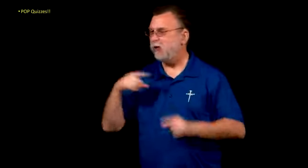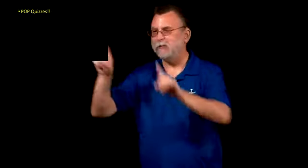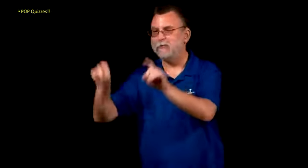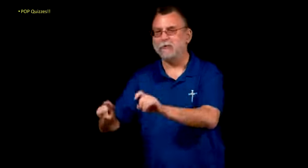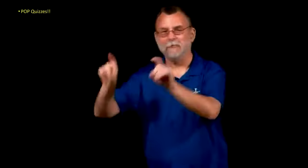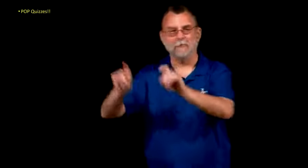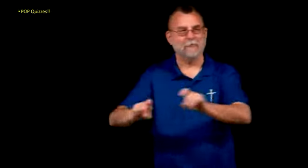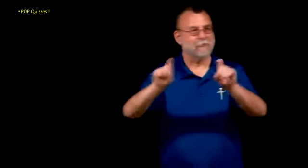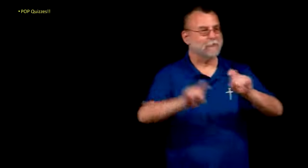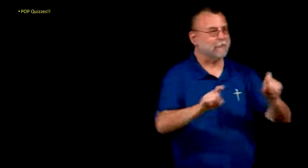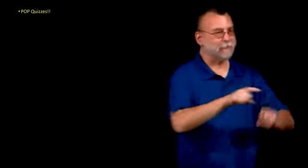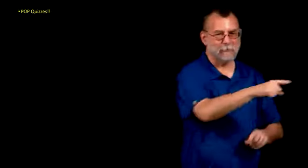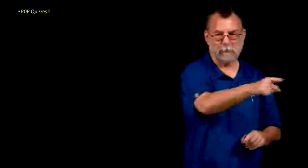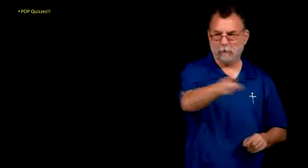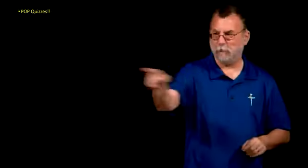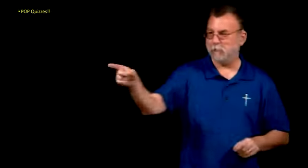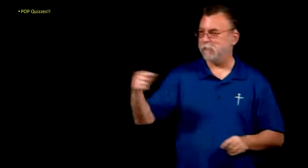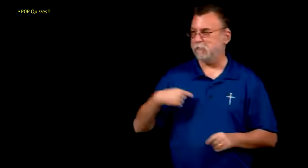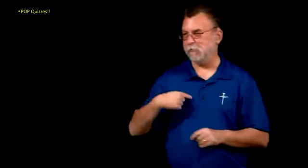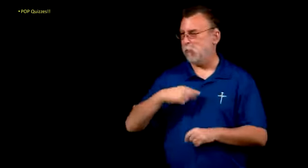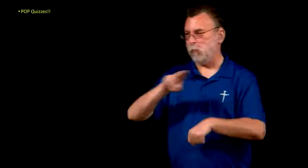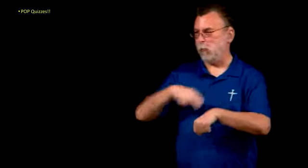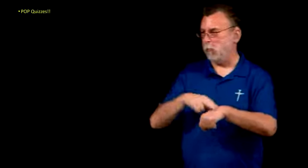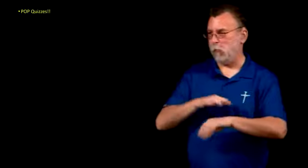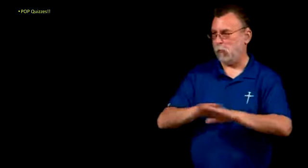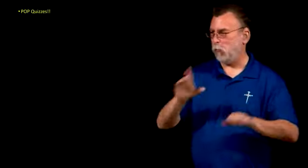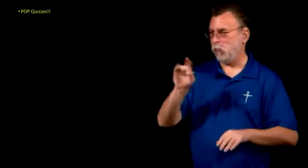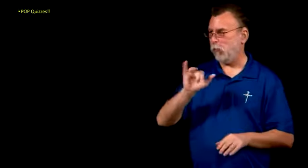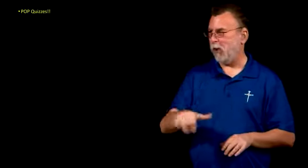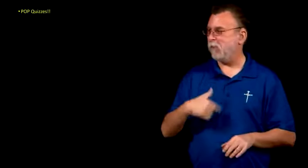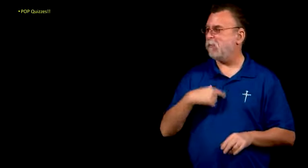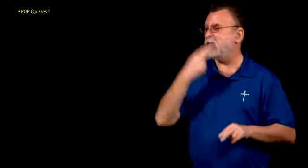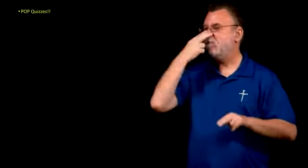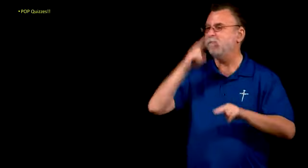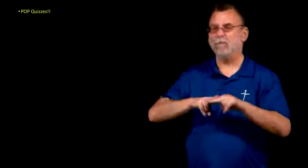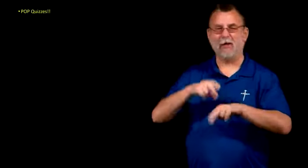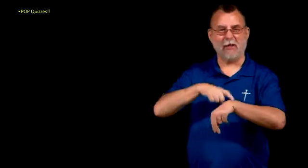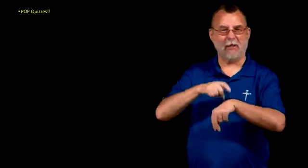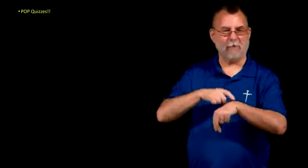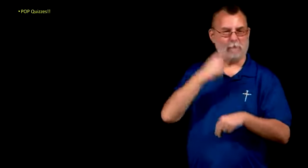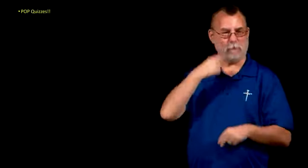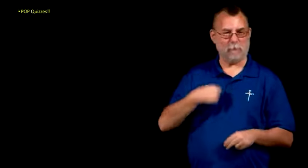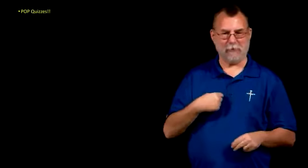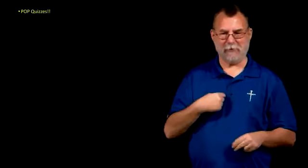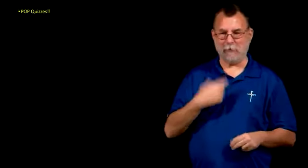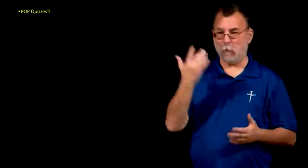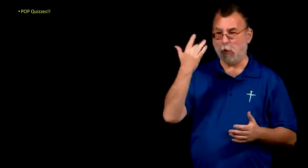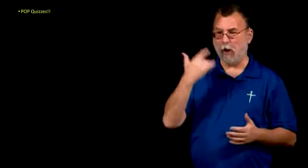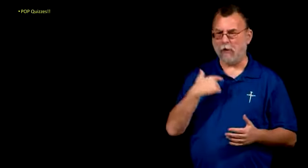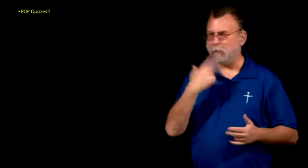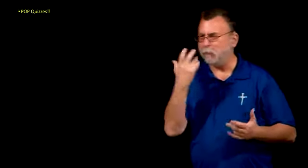Pop quizzes. So yes, I do like testing you. That's what I normally do. You know, it's kind of a fun time for